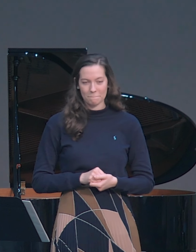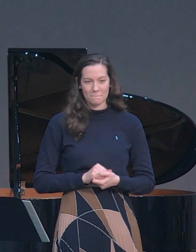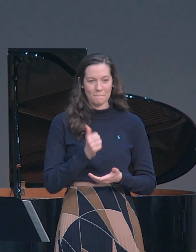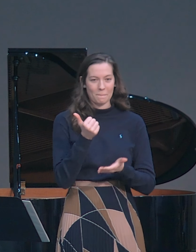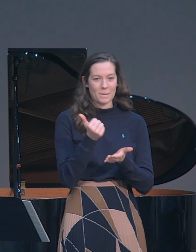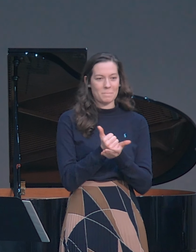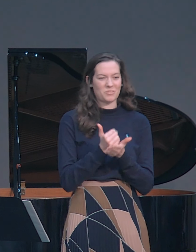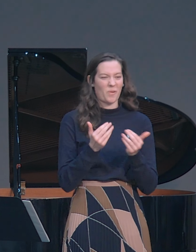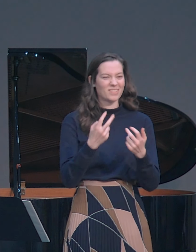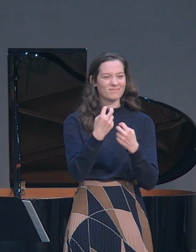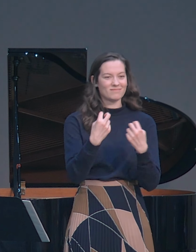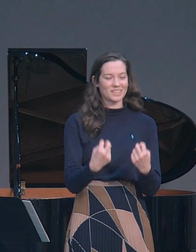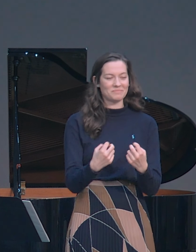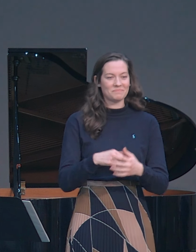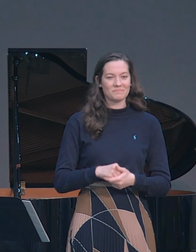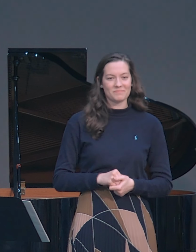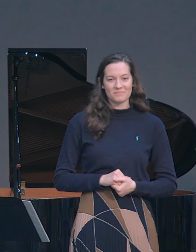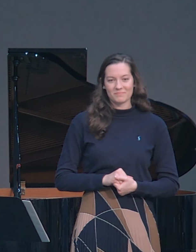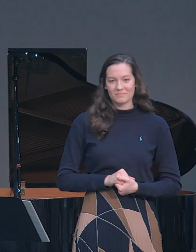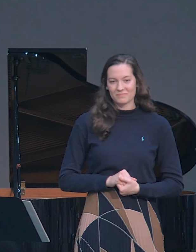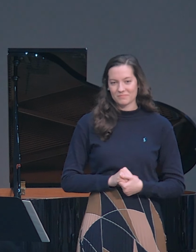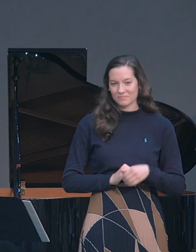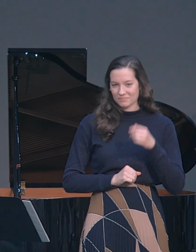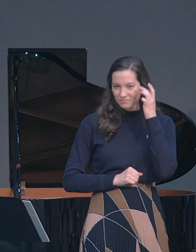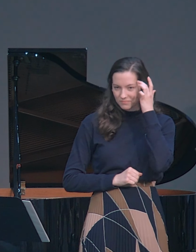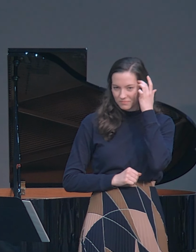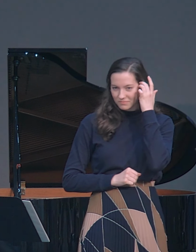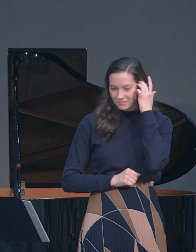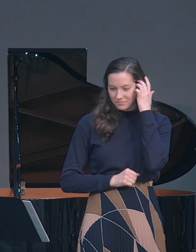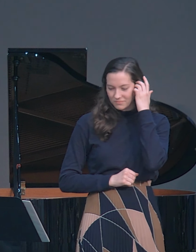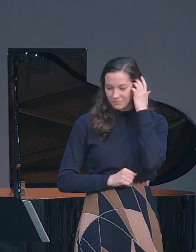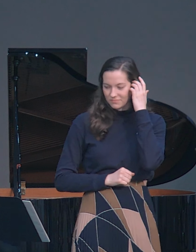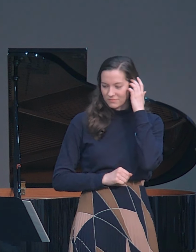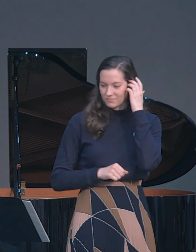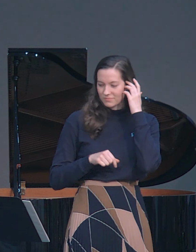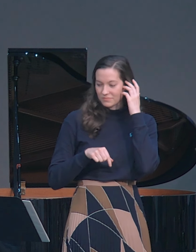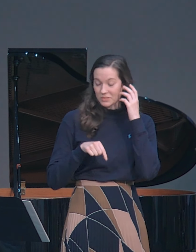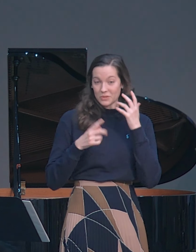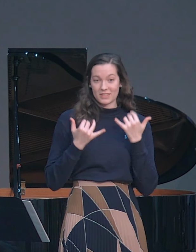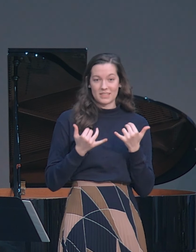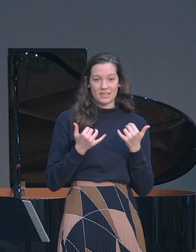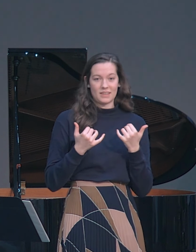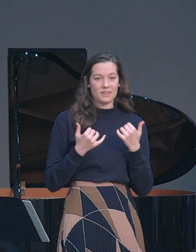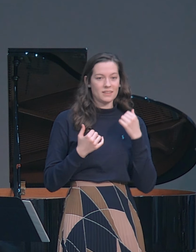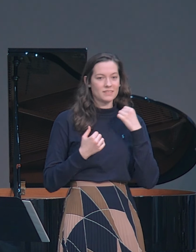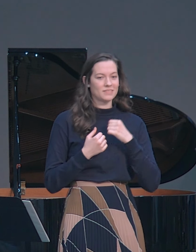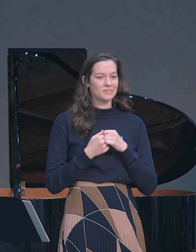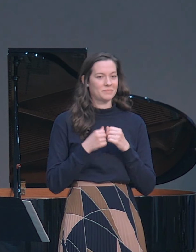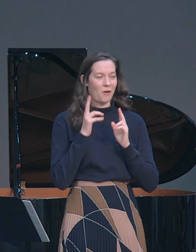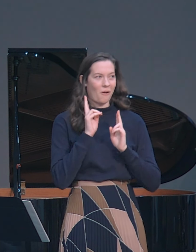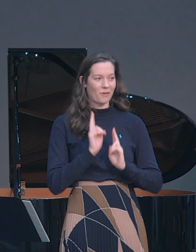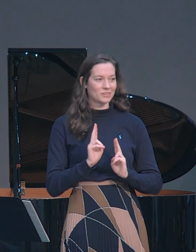Amen. I'm going to ask you to be seated, if you will, please. And this morning, it's my privilege to introduce you to